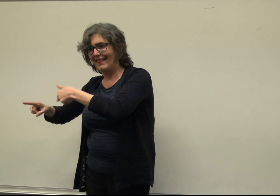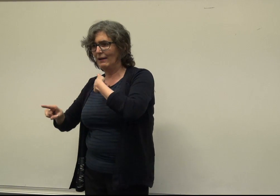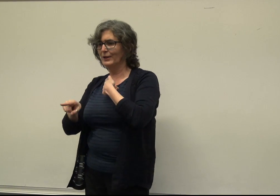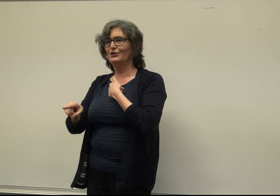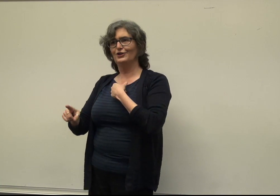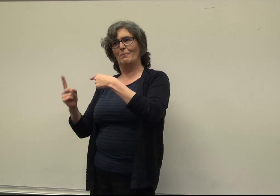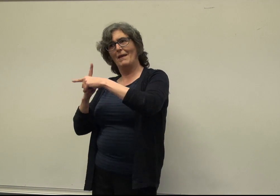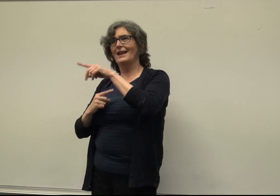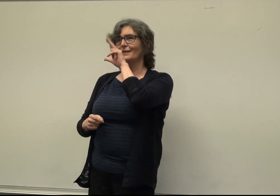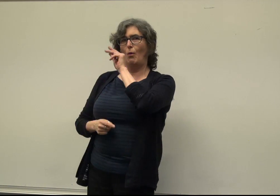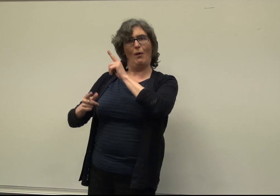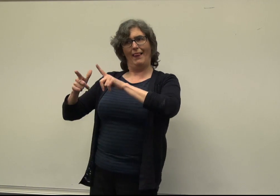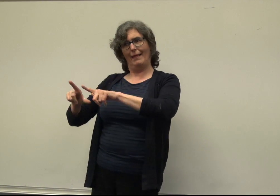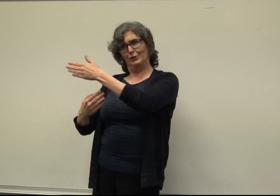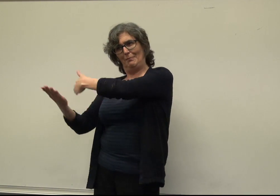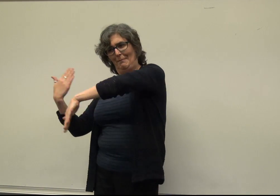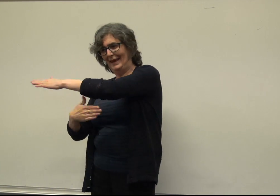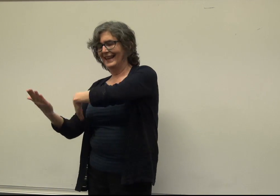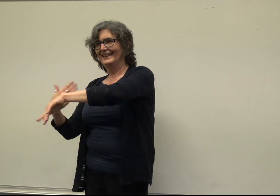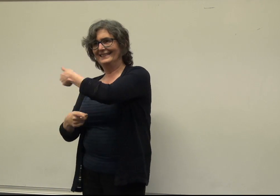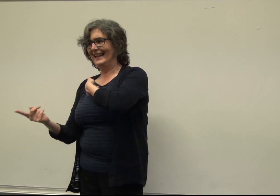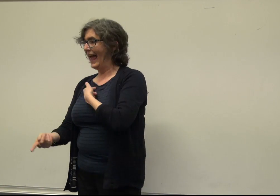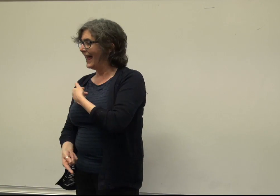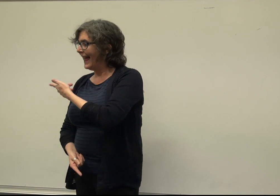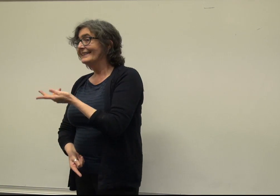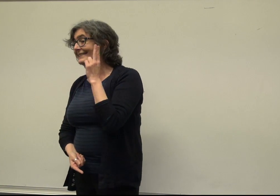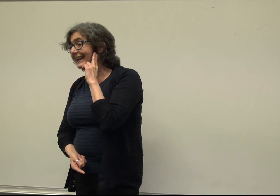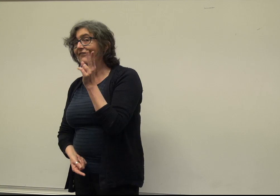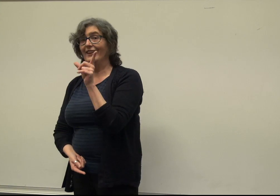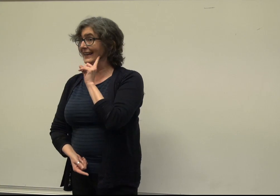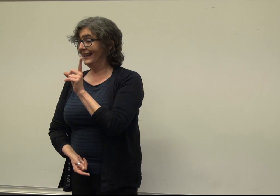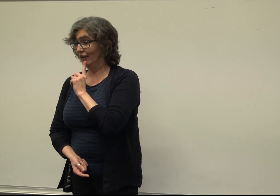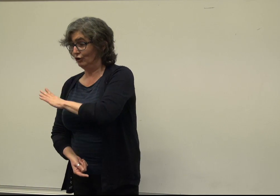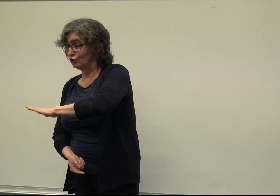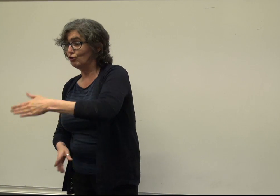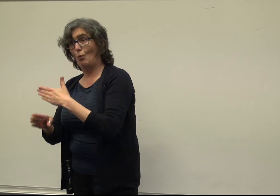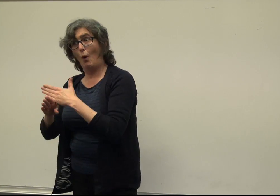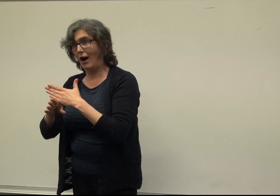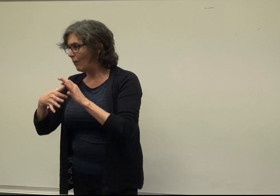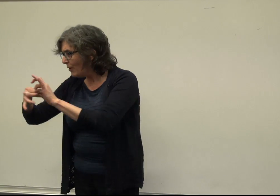schools and having hearing and deaf children working together.